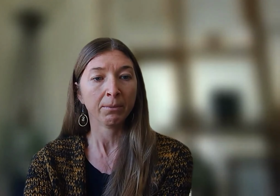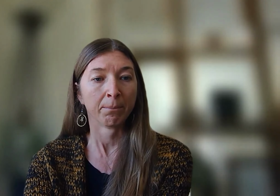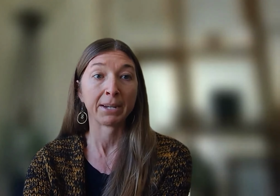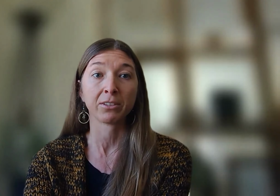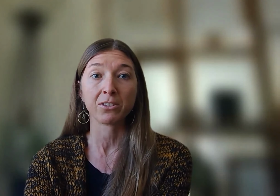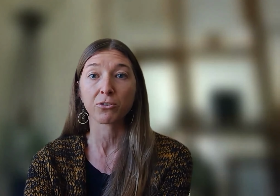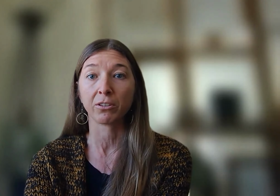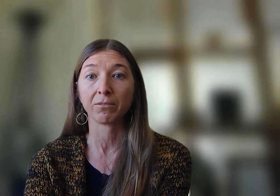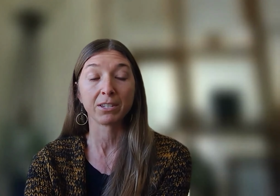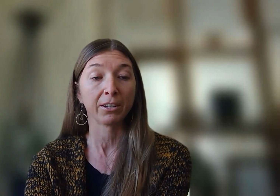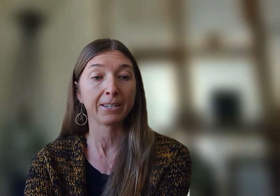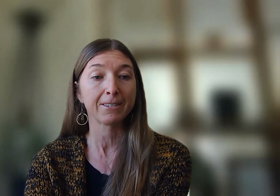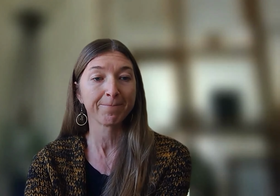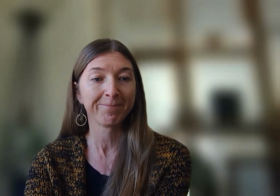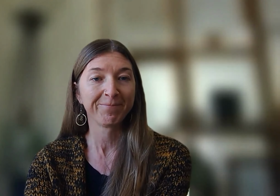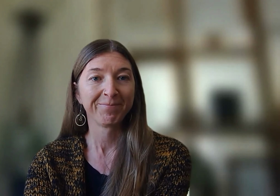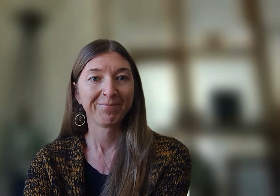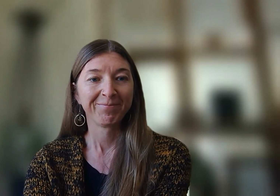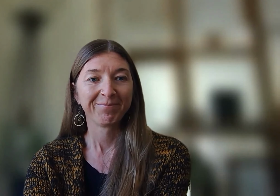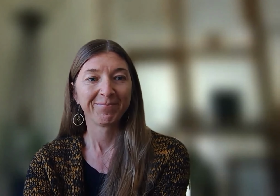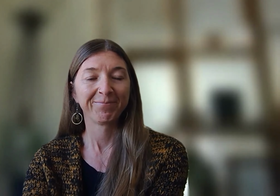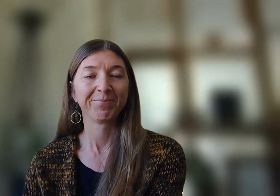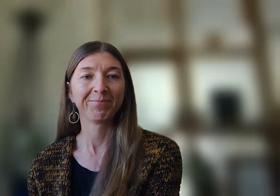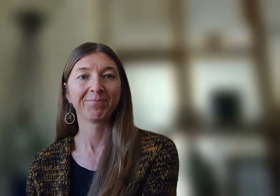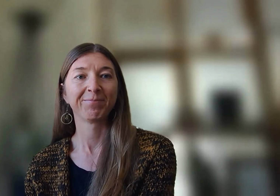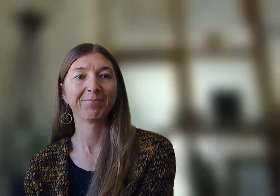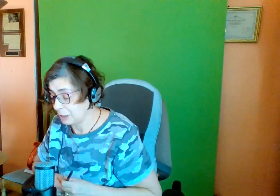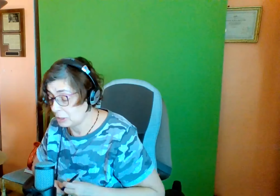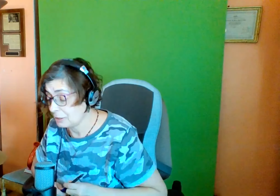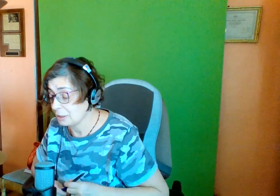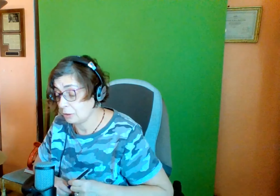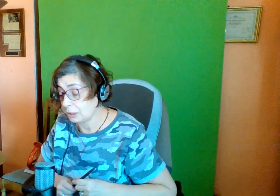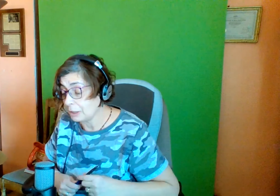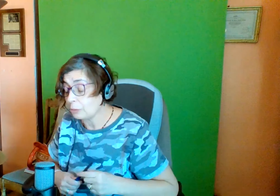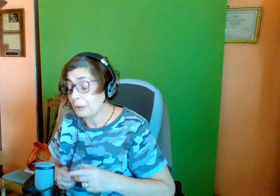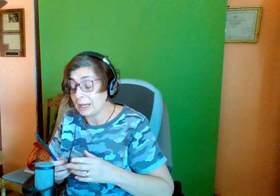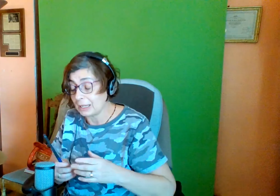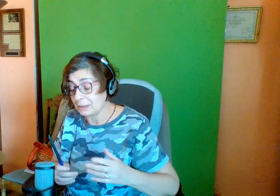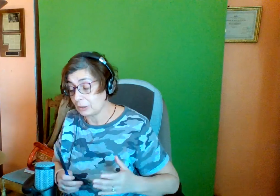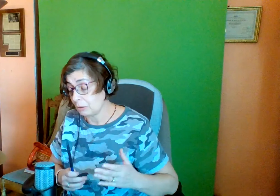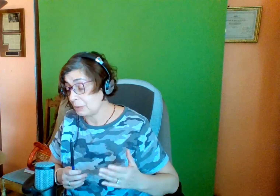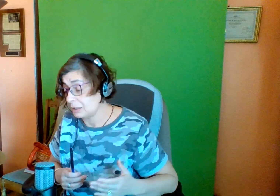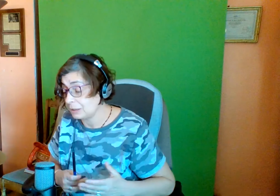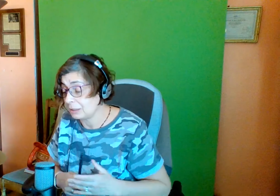to mental and social resilience. Yo me llamo Ellie Johnson y yo trabajo para